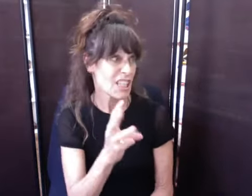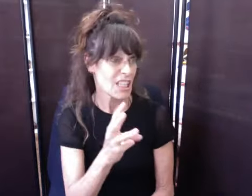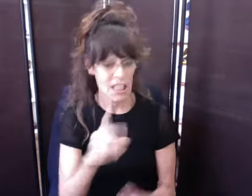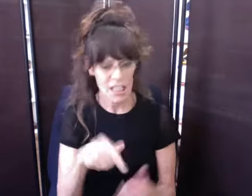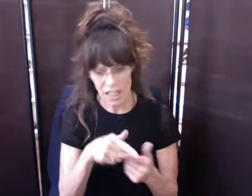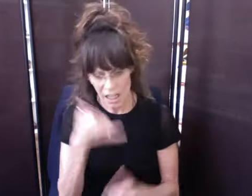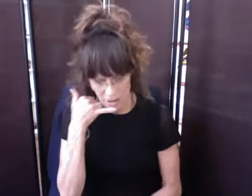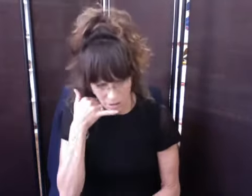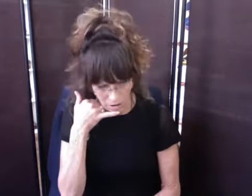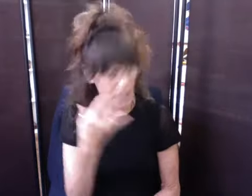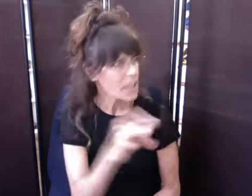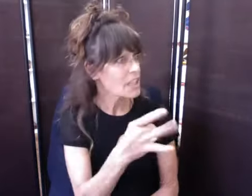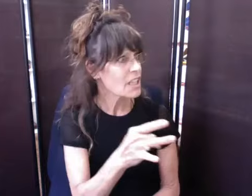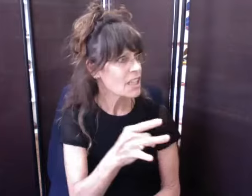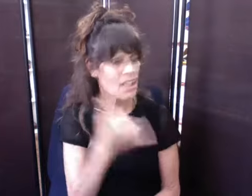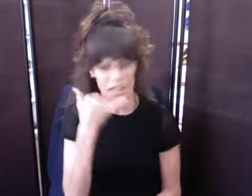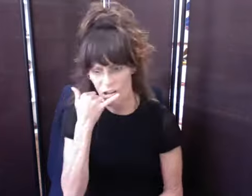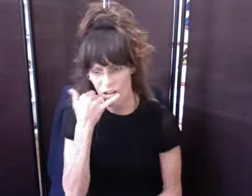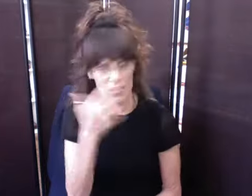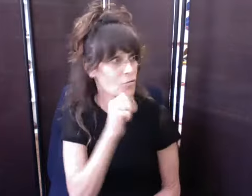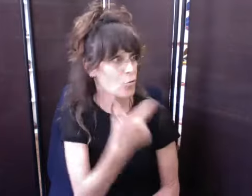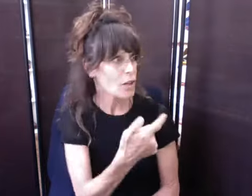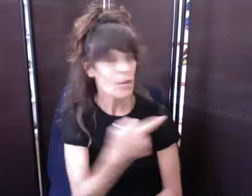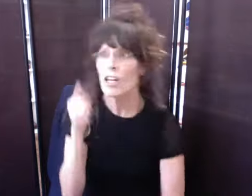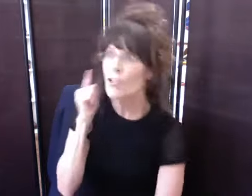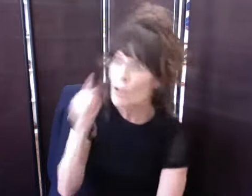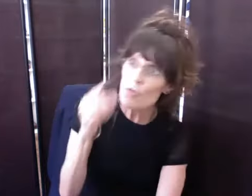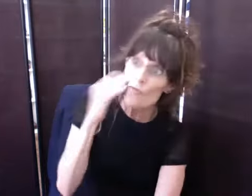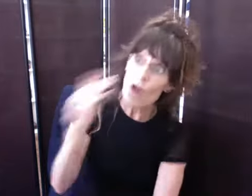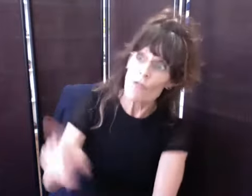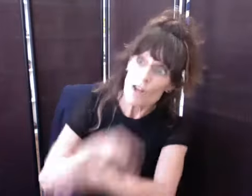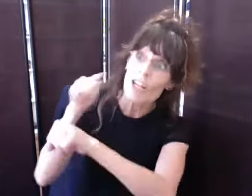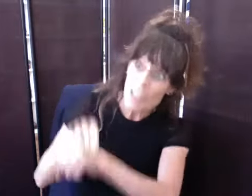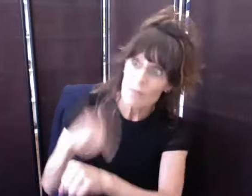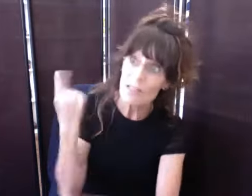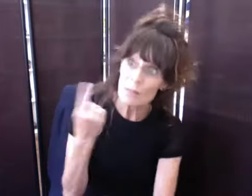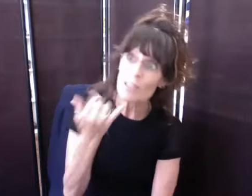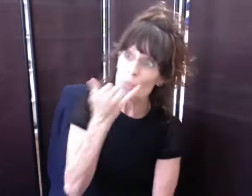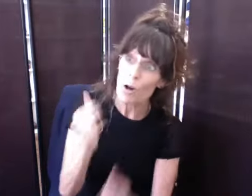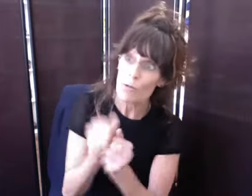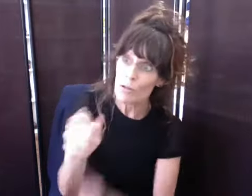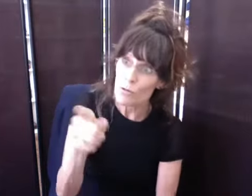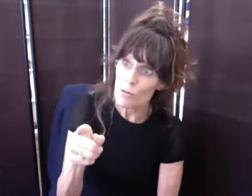again when I was 21. He said, so you've known for a long time something's not right with you and booze. And I said,